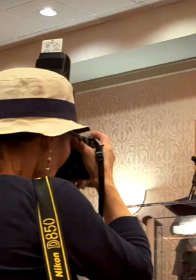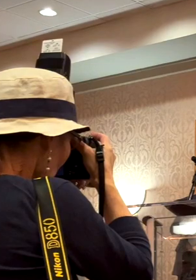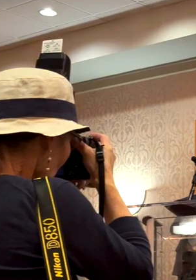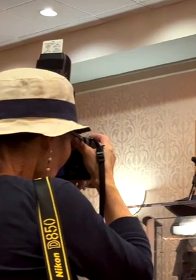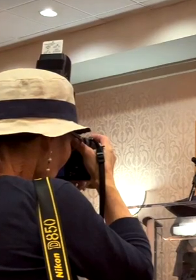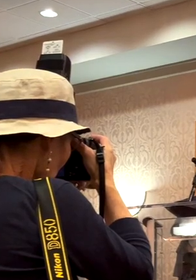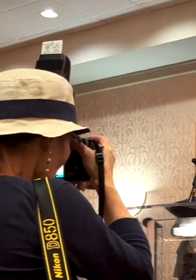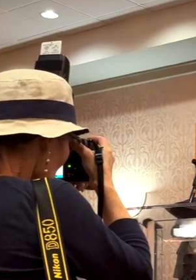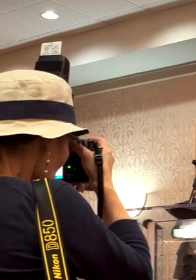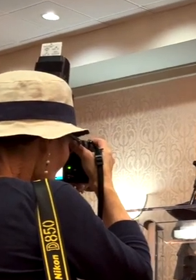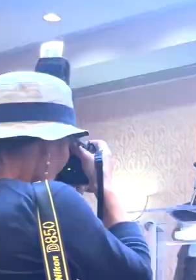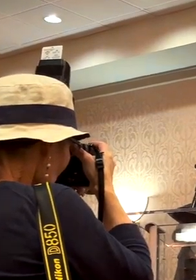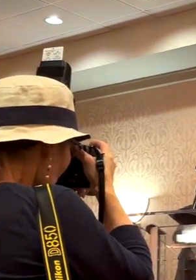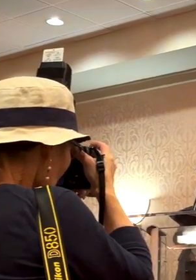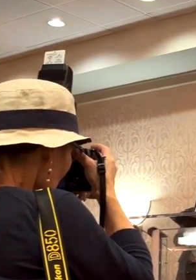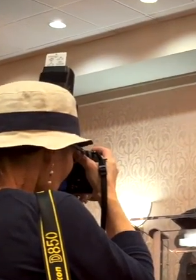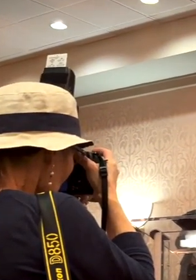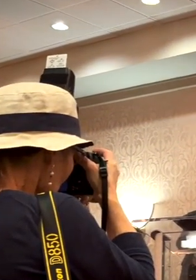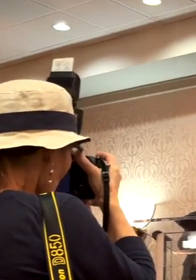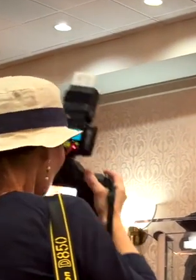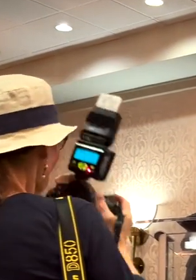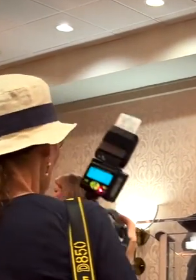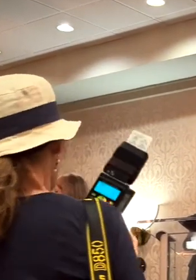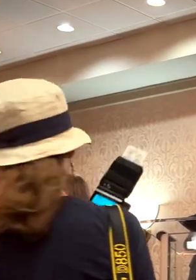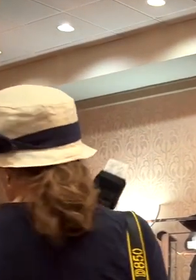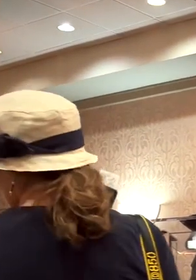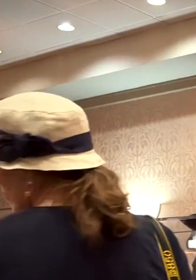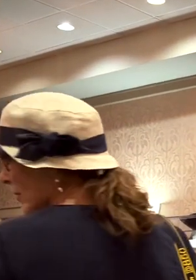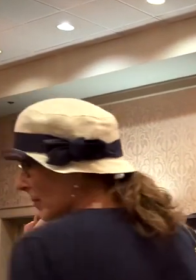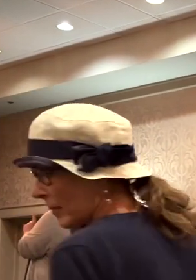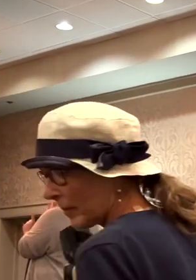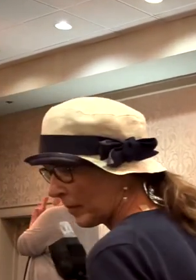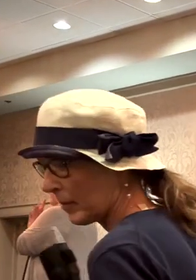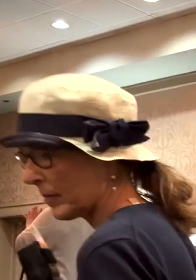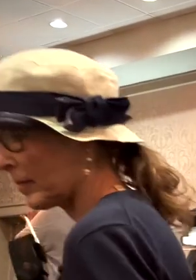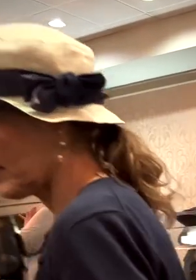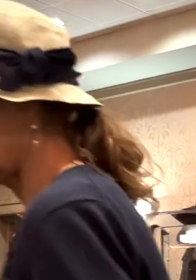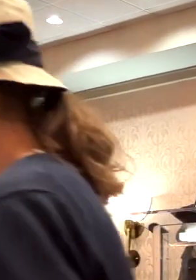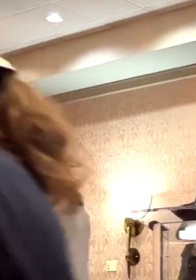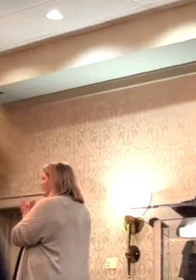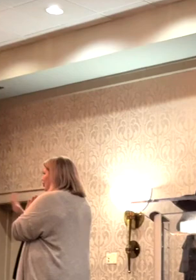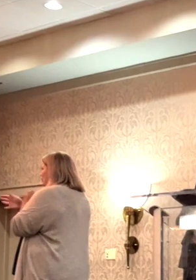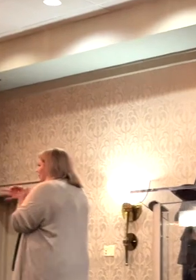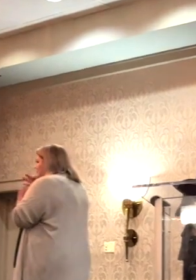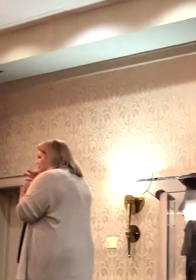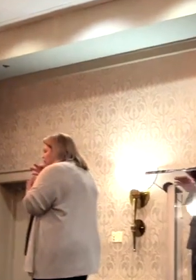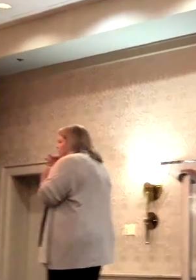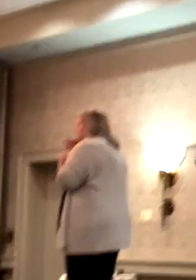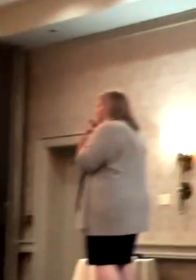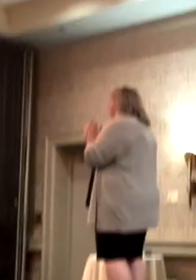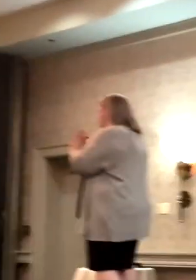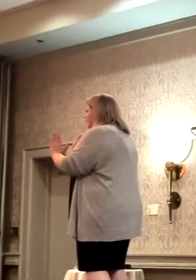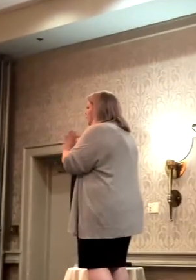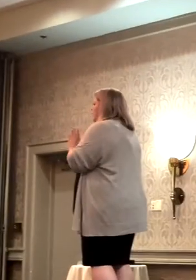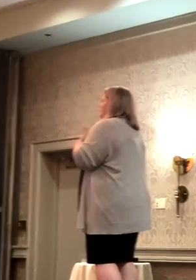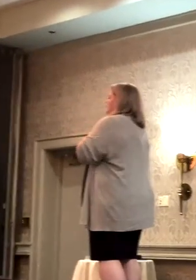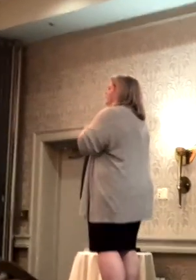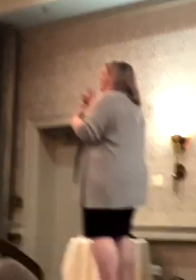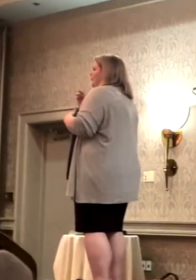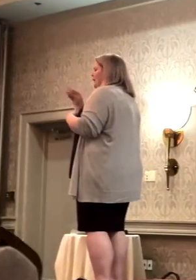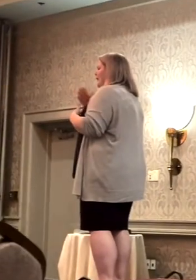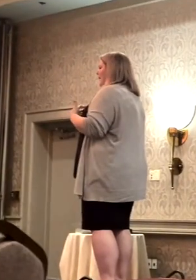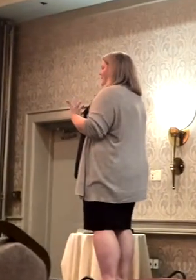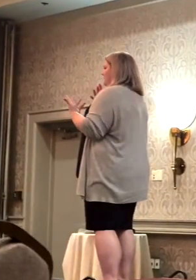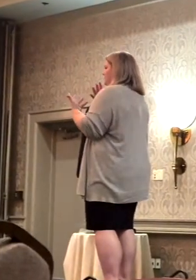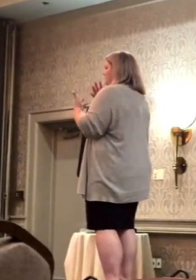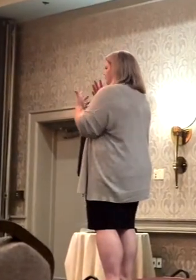rulings reviewed by someone with her background and expertise. And it's true. And my admiration for